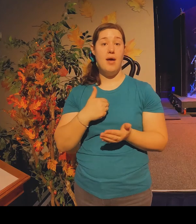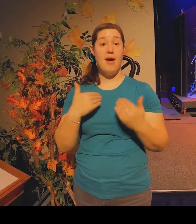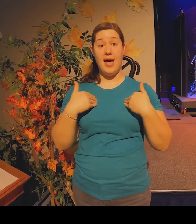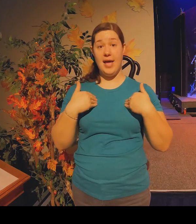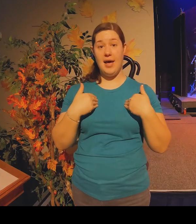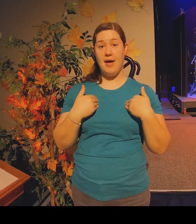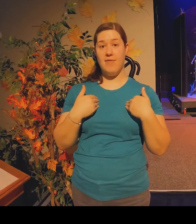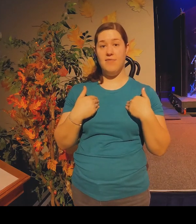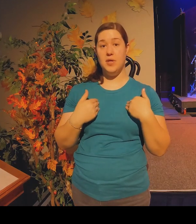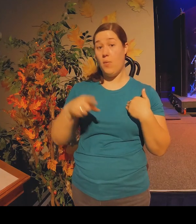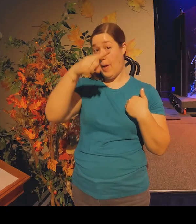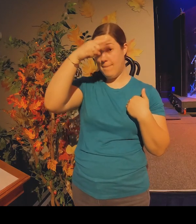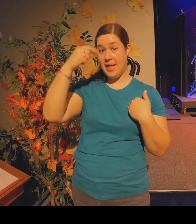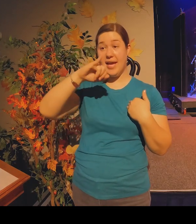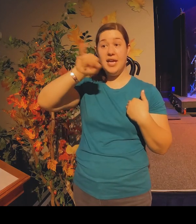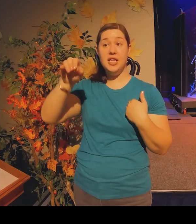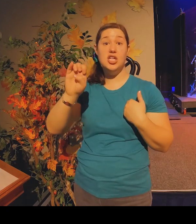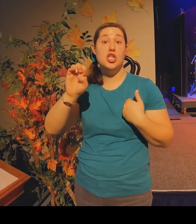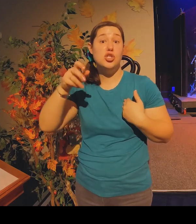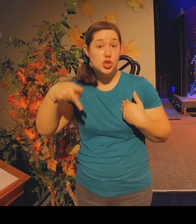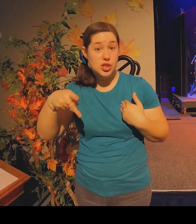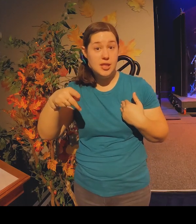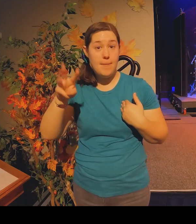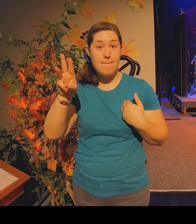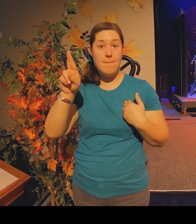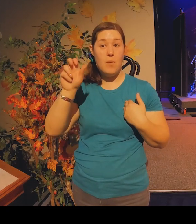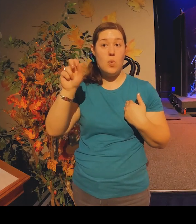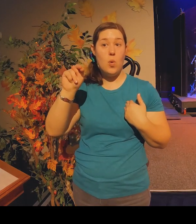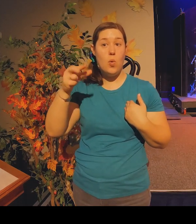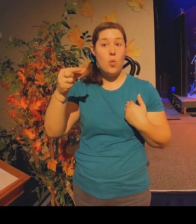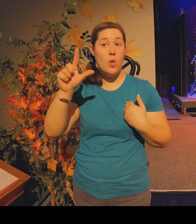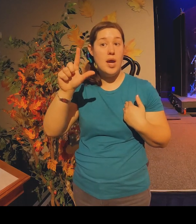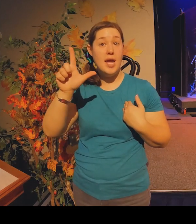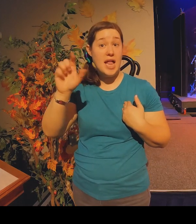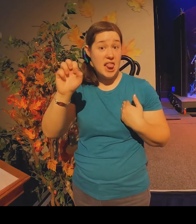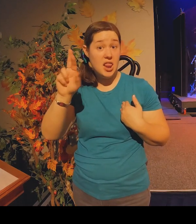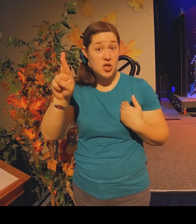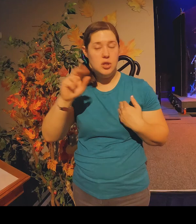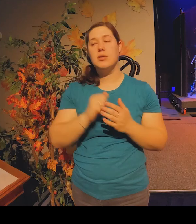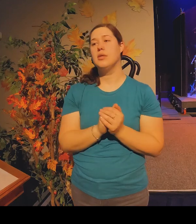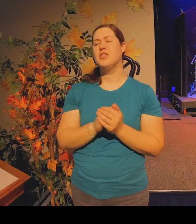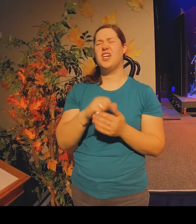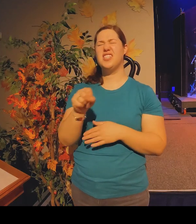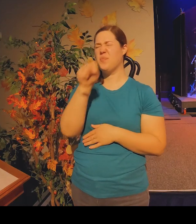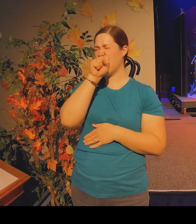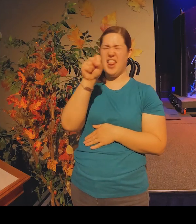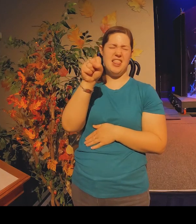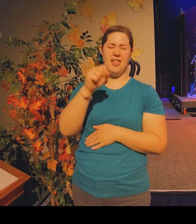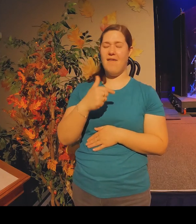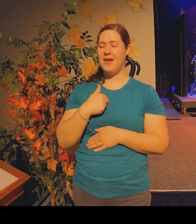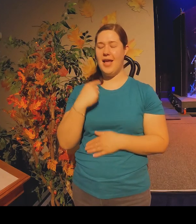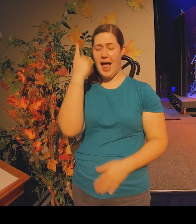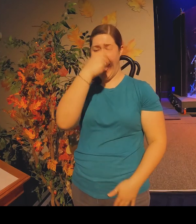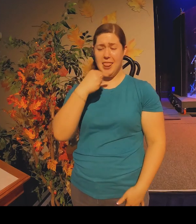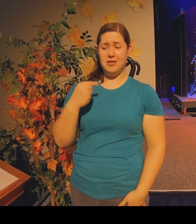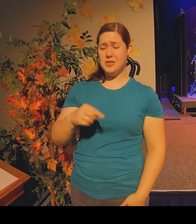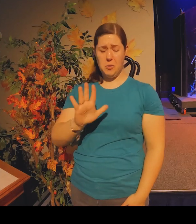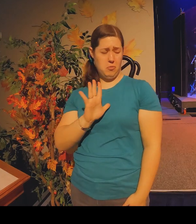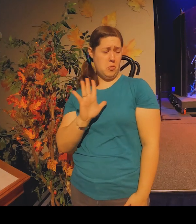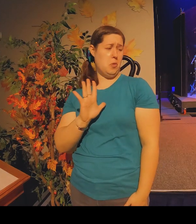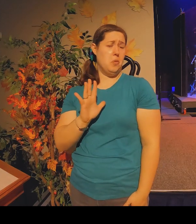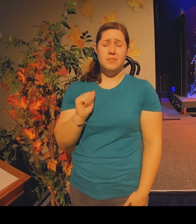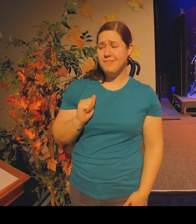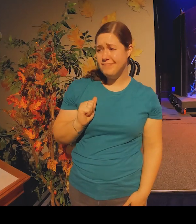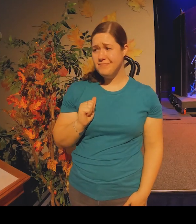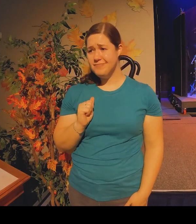know, it's a midlife crisis. I could do it in a lot worse ways, couldn't I? But, and those of you who have Jeeps, I'll give you the Jeep wave.